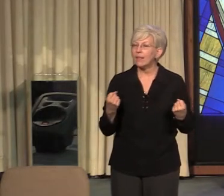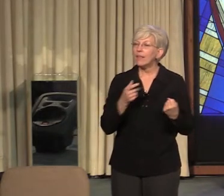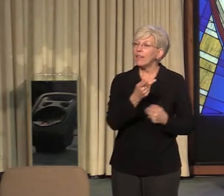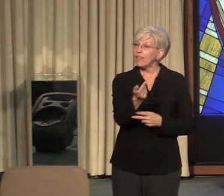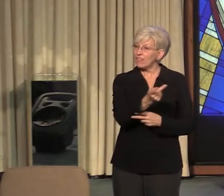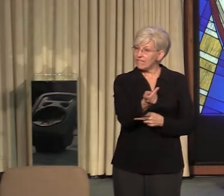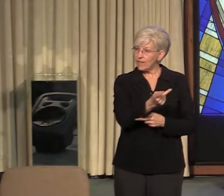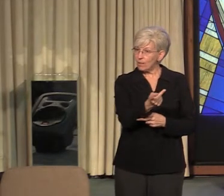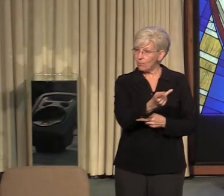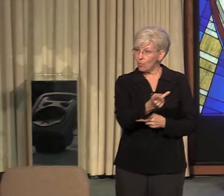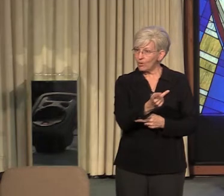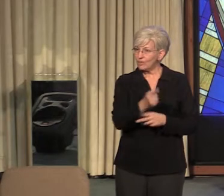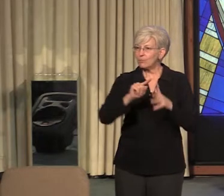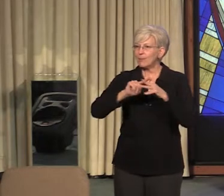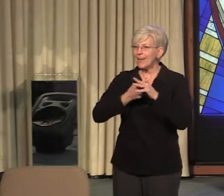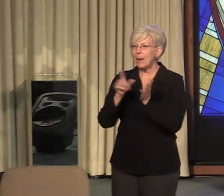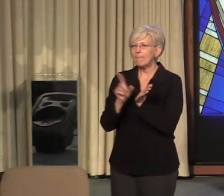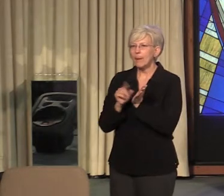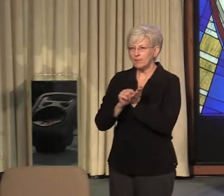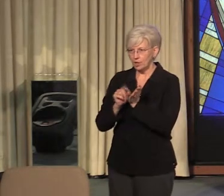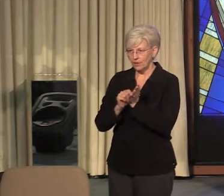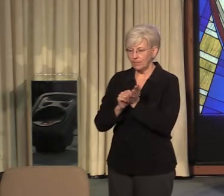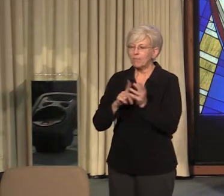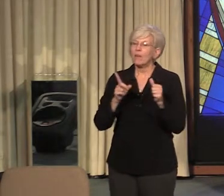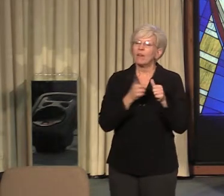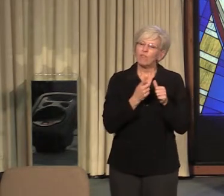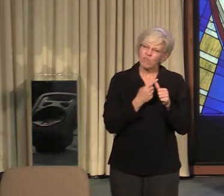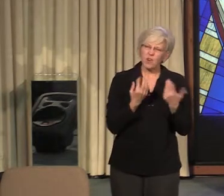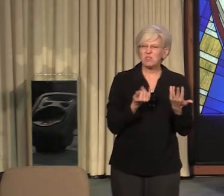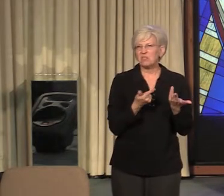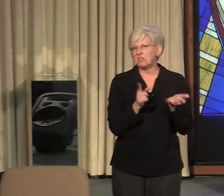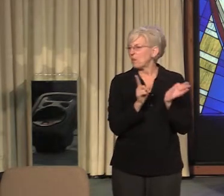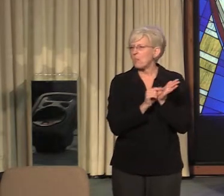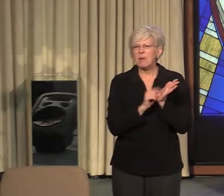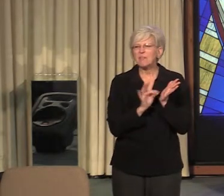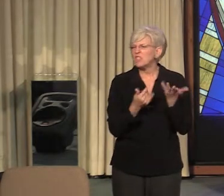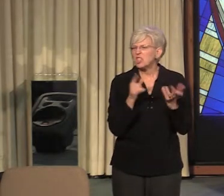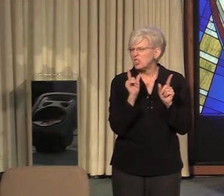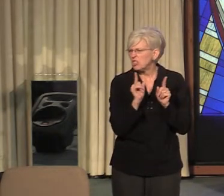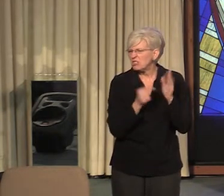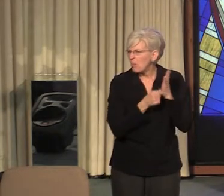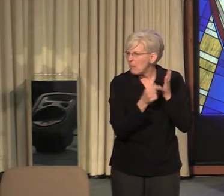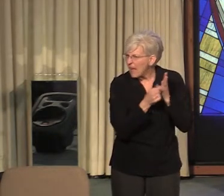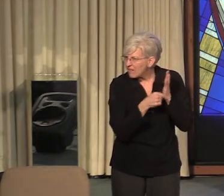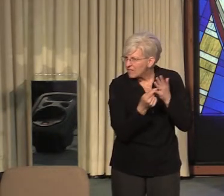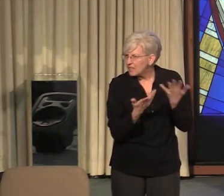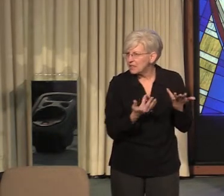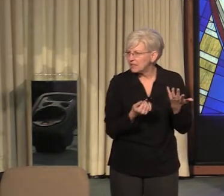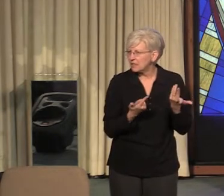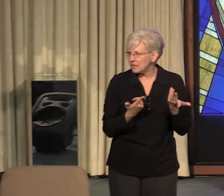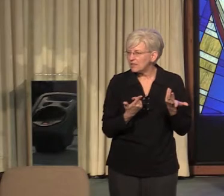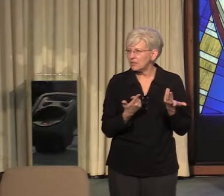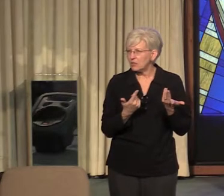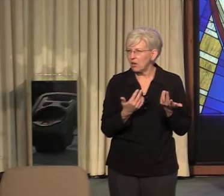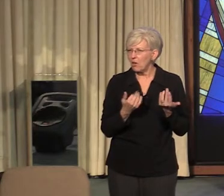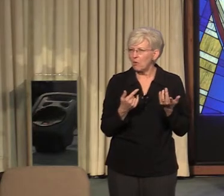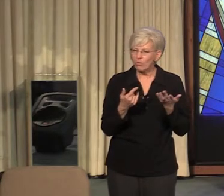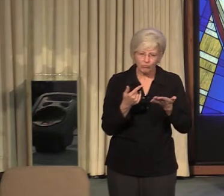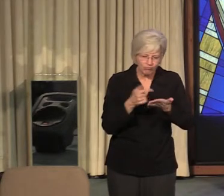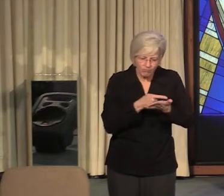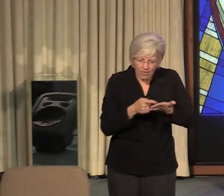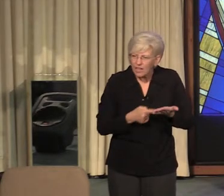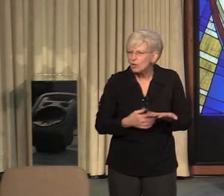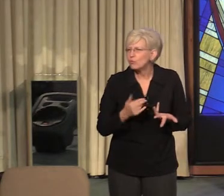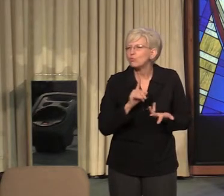Fillmores began publishing. First, they were publishing just little pamphlets talking about truth